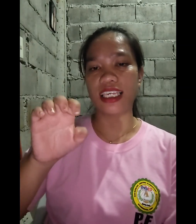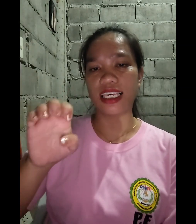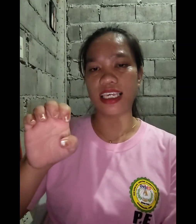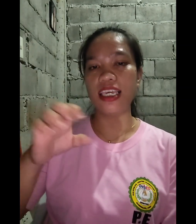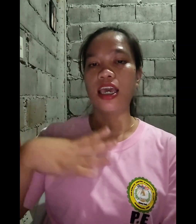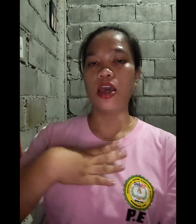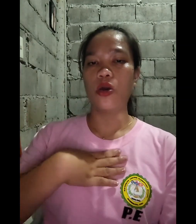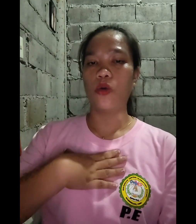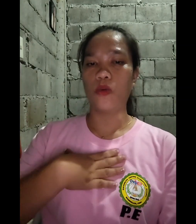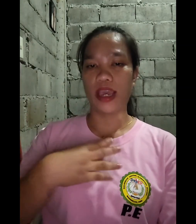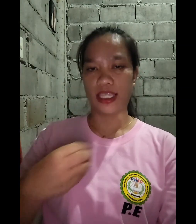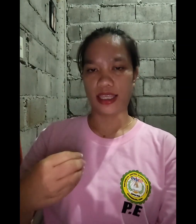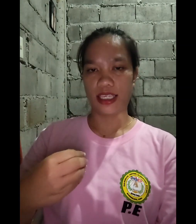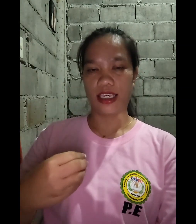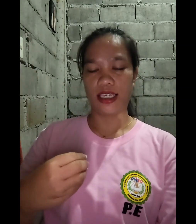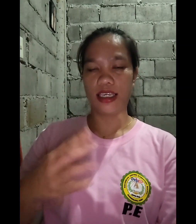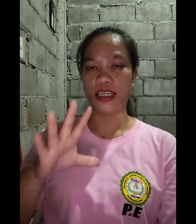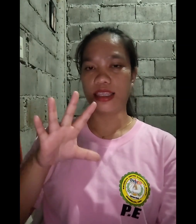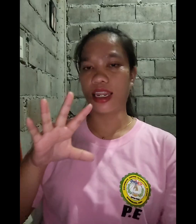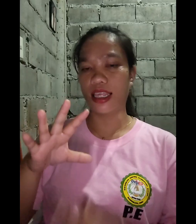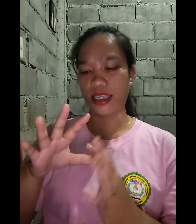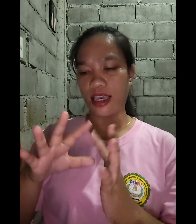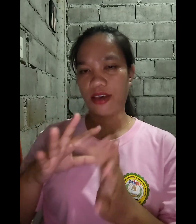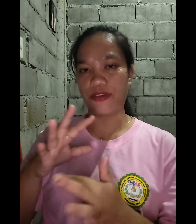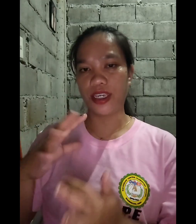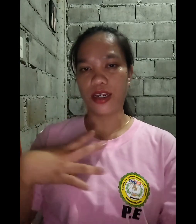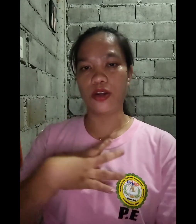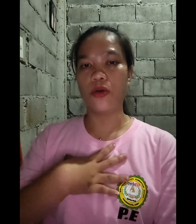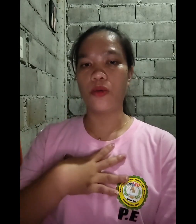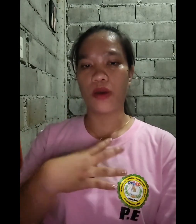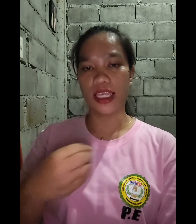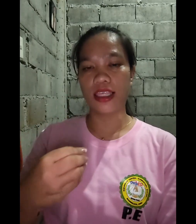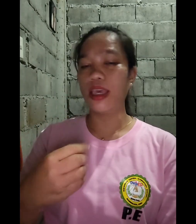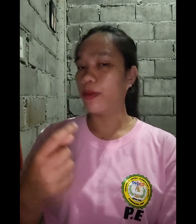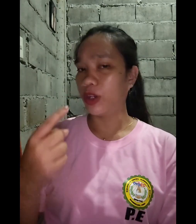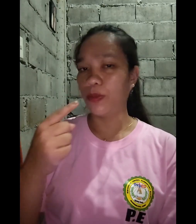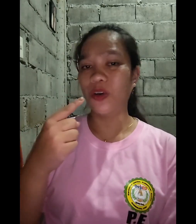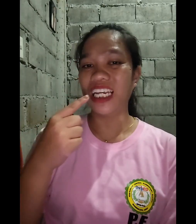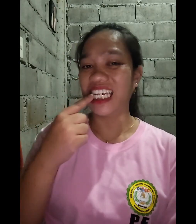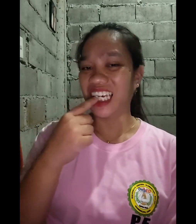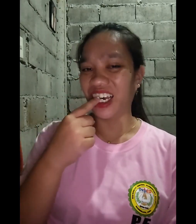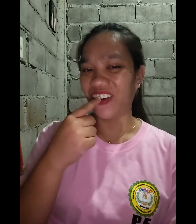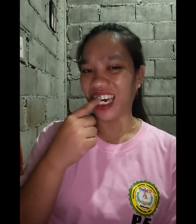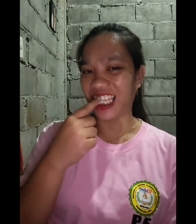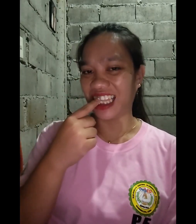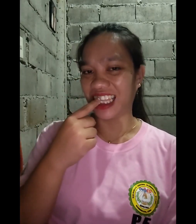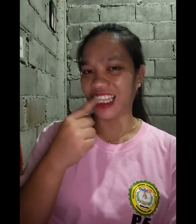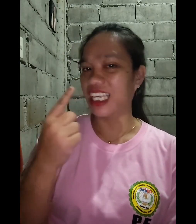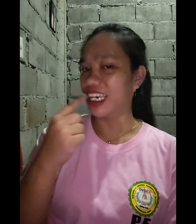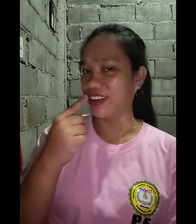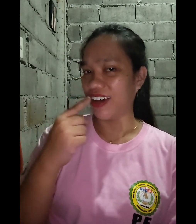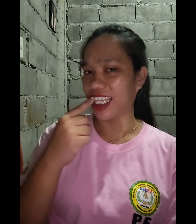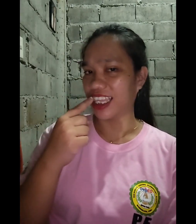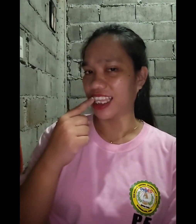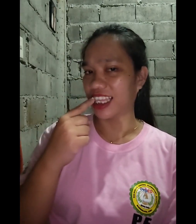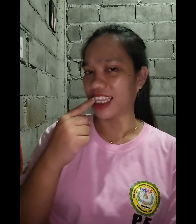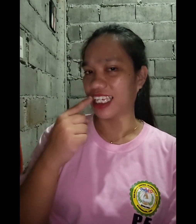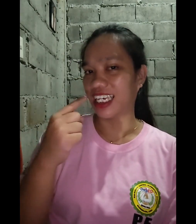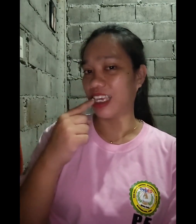W-H-I-T-E, white. Tanan nga finger, no? White. Pwede po white. White.